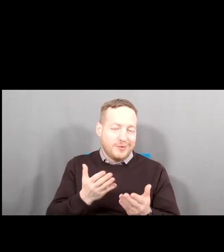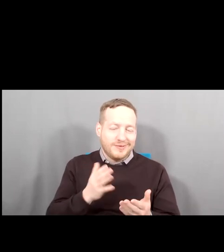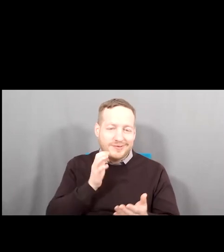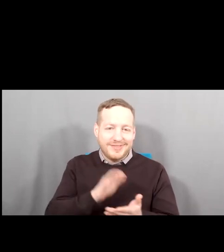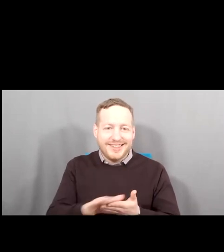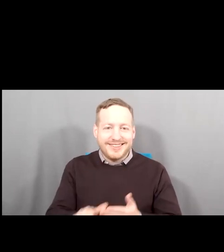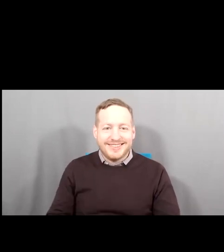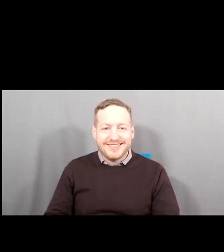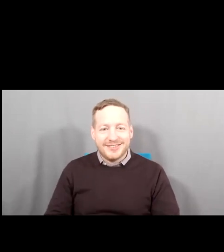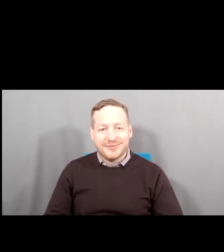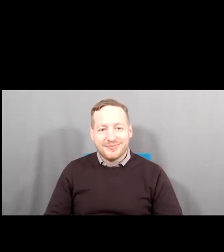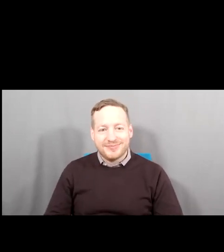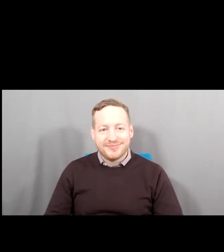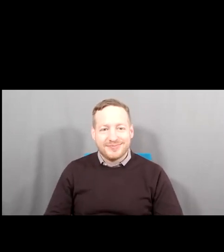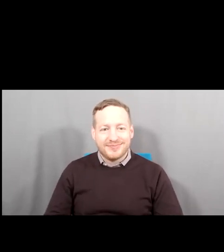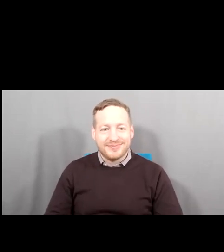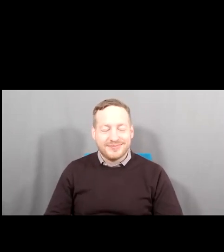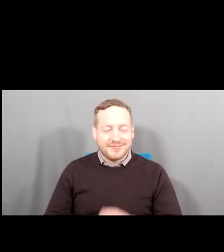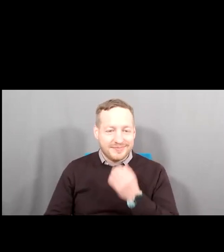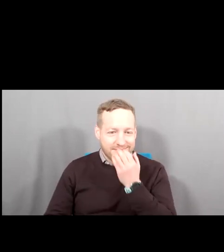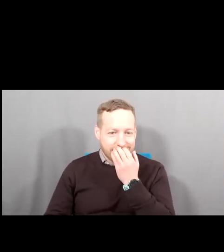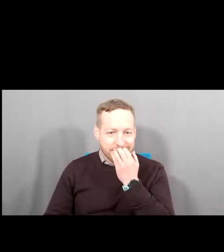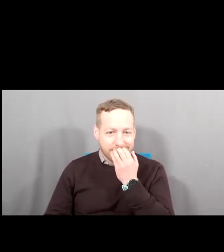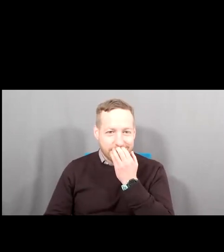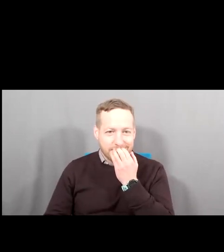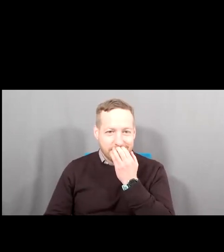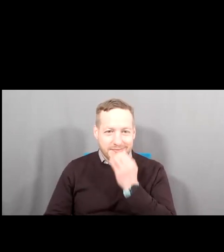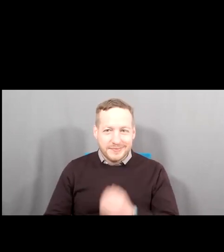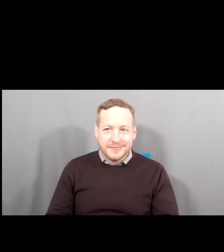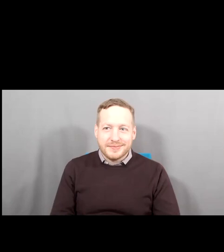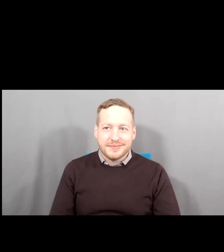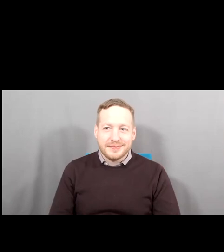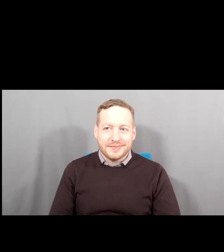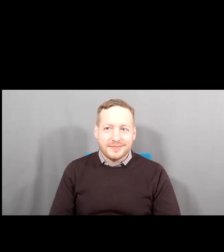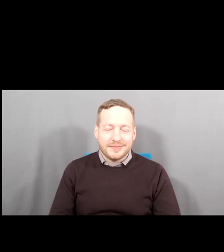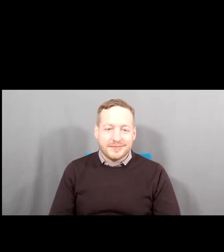To the Envision strategies, that would be really nice.